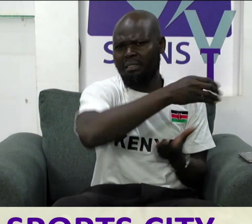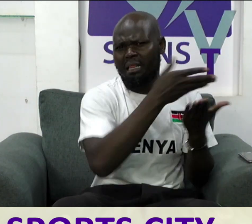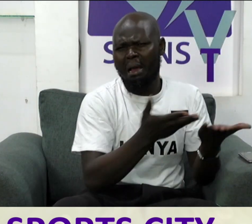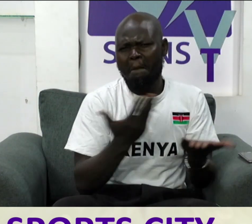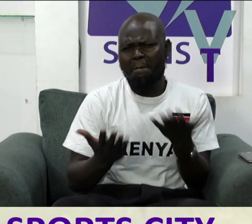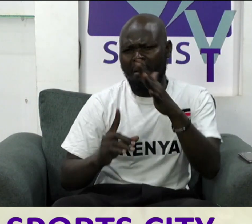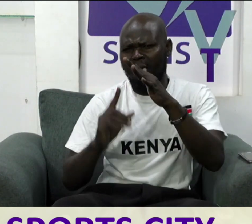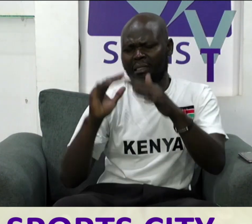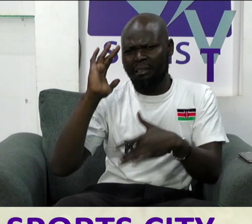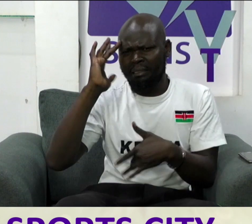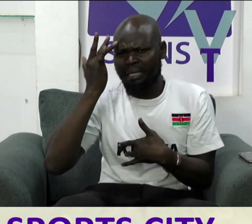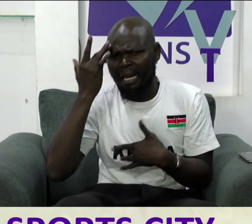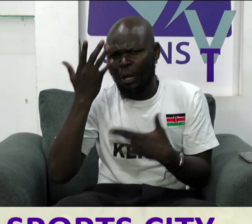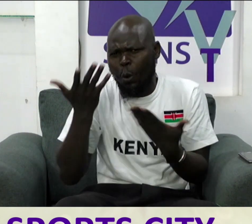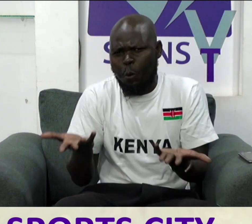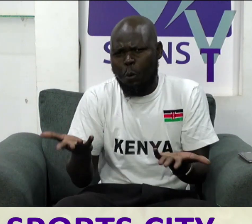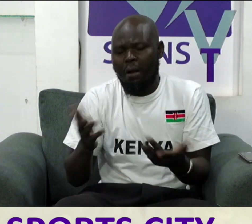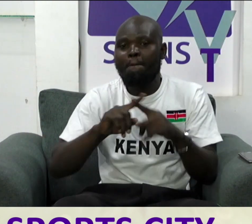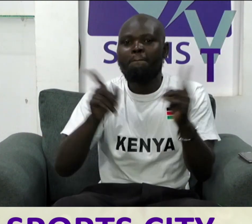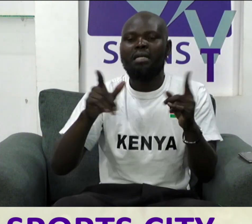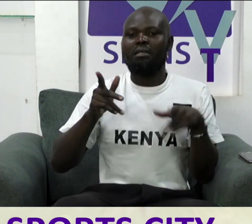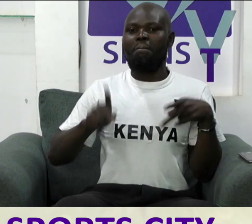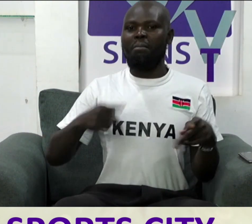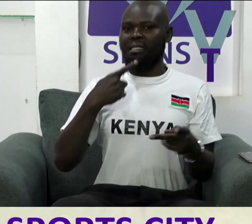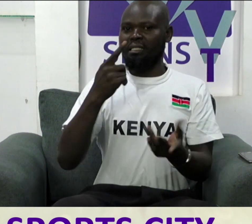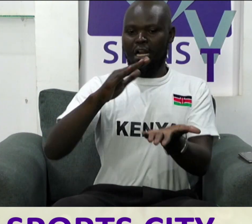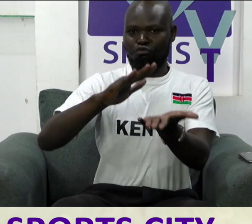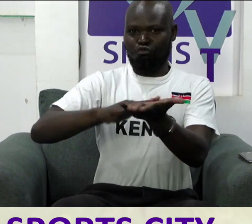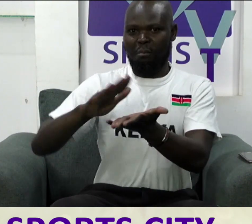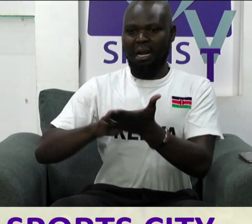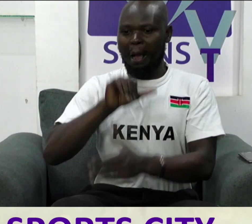congratulations to Hellen. And for those who missed that,